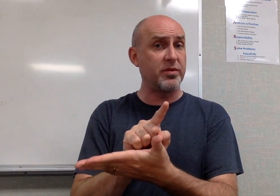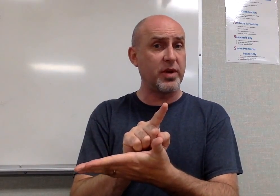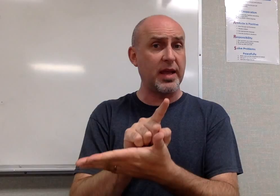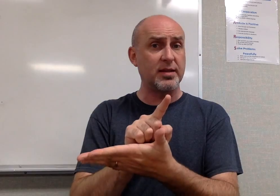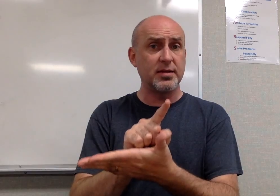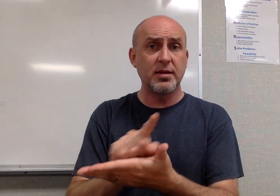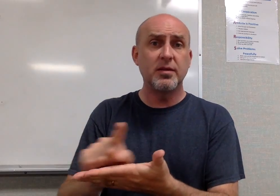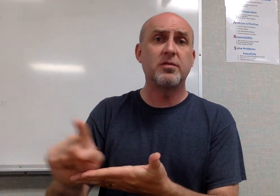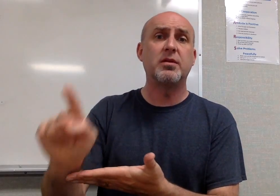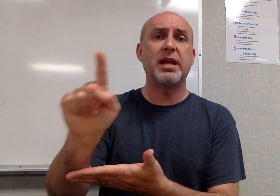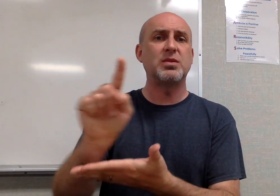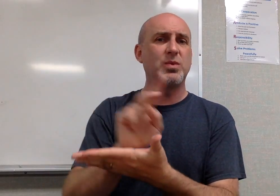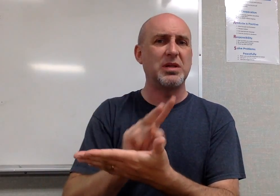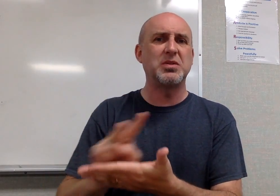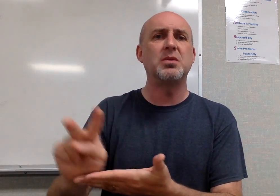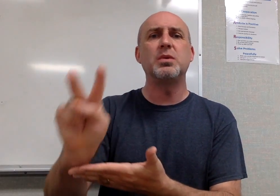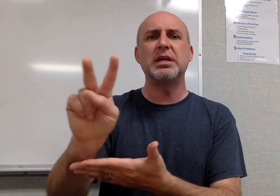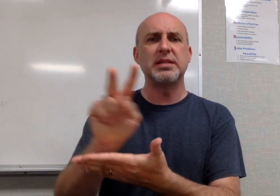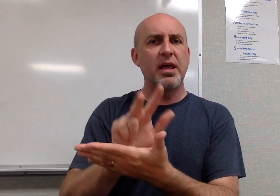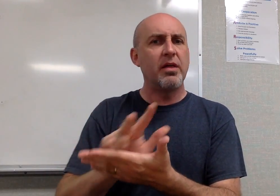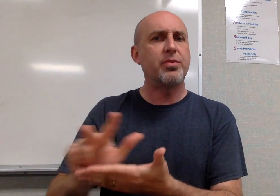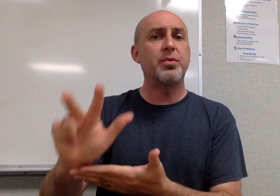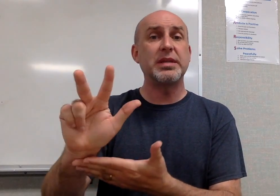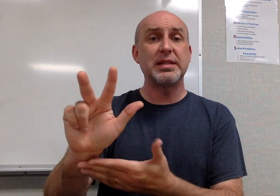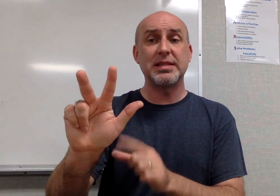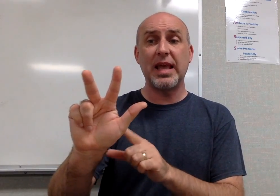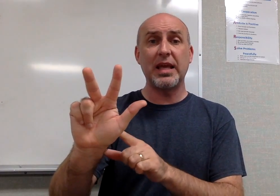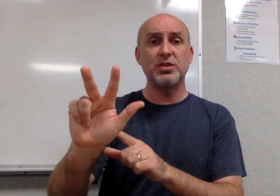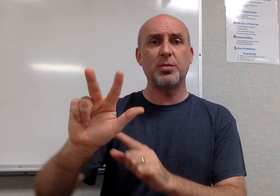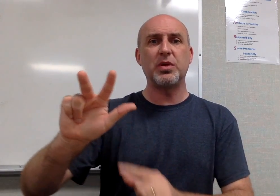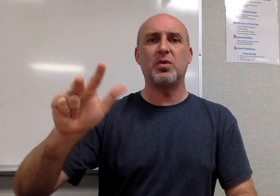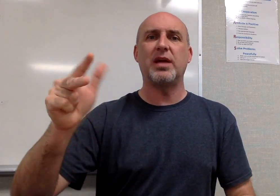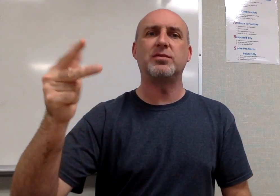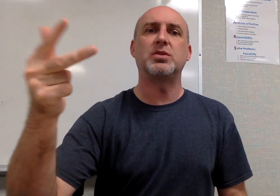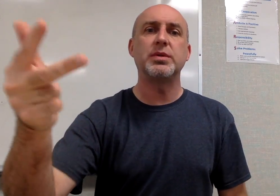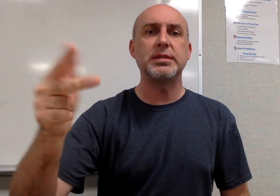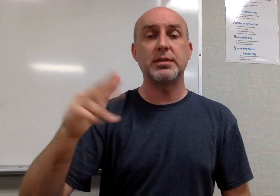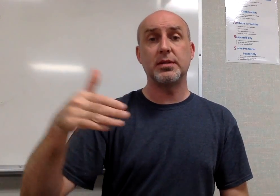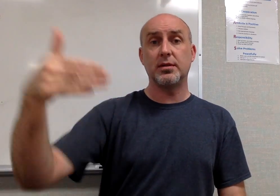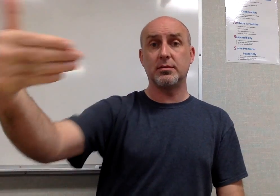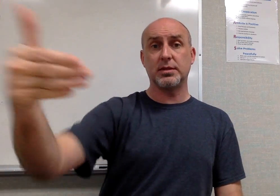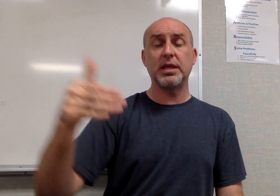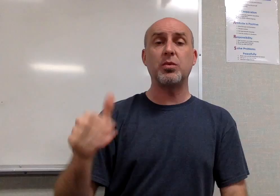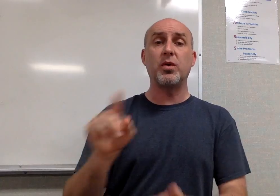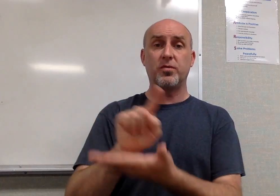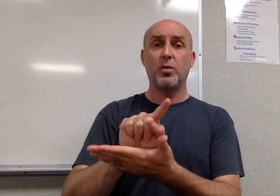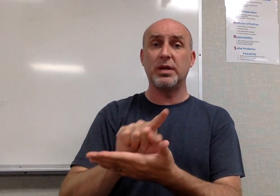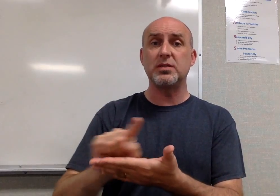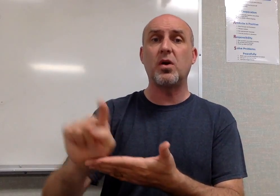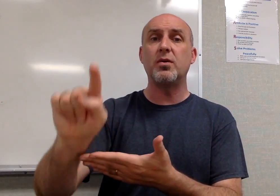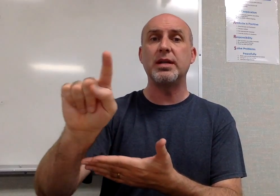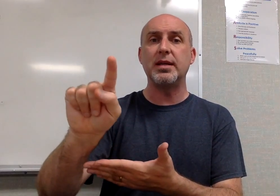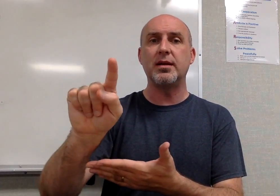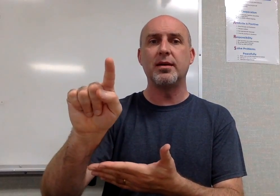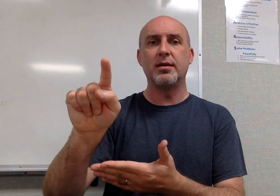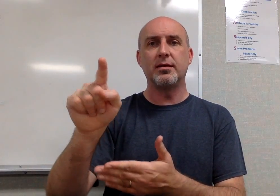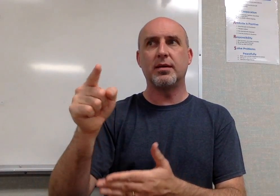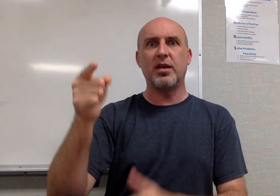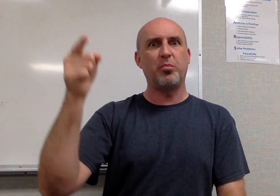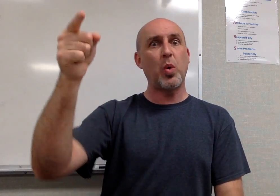your hand for next week, 2 weeks, 3 weeks, because the hand shape, you don't have to twist it to keep going forward. It's already kind of